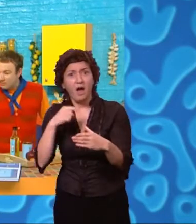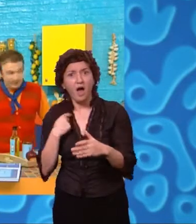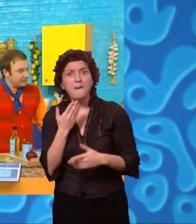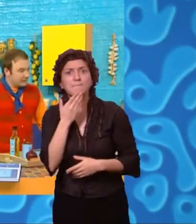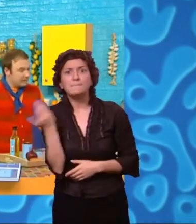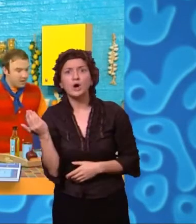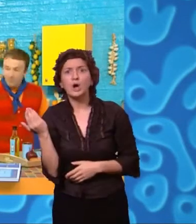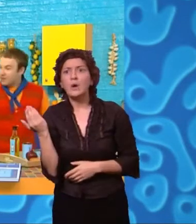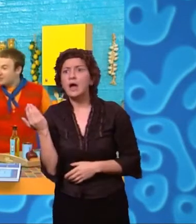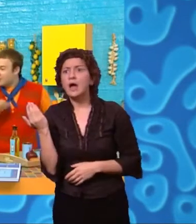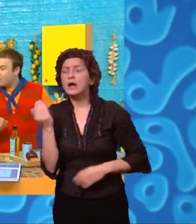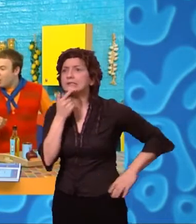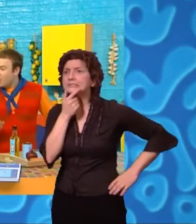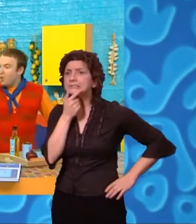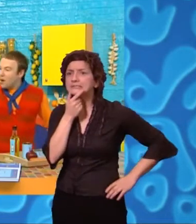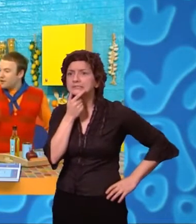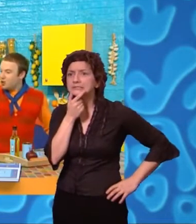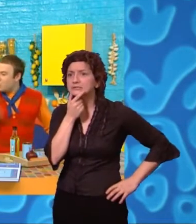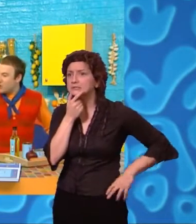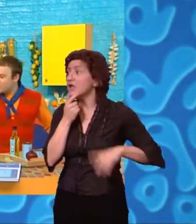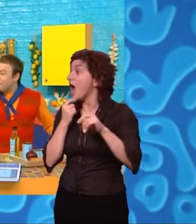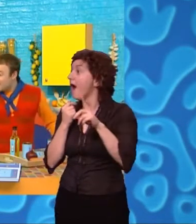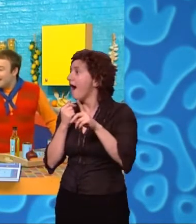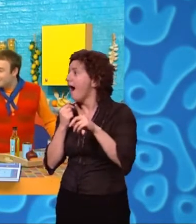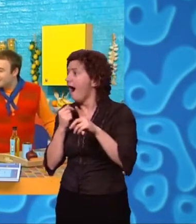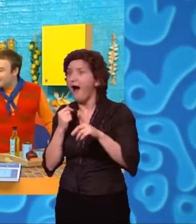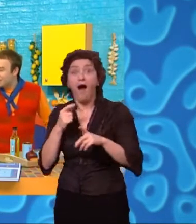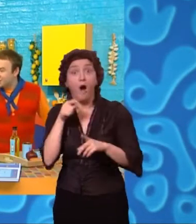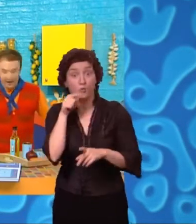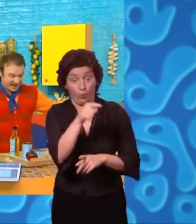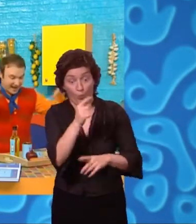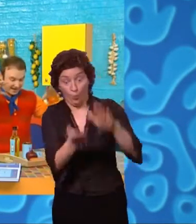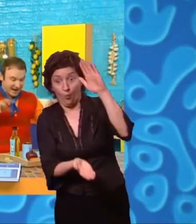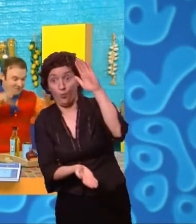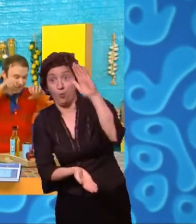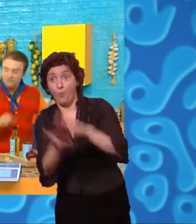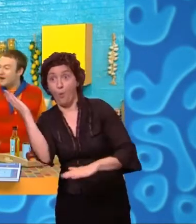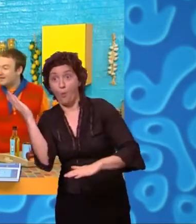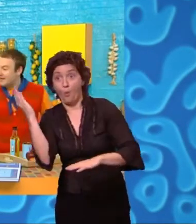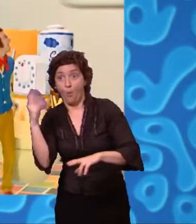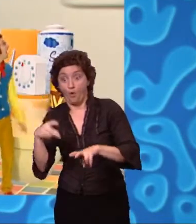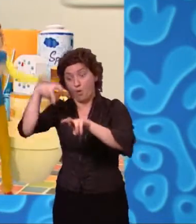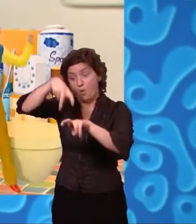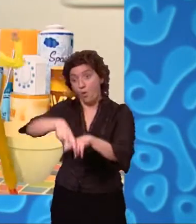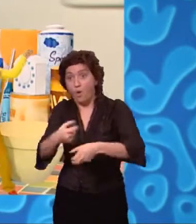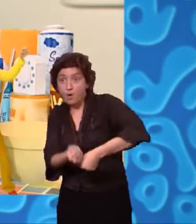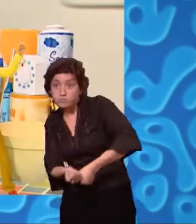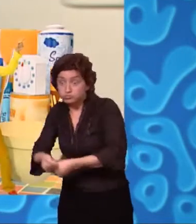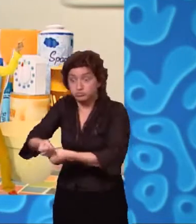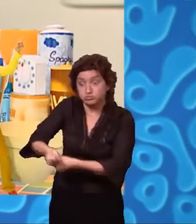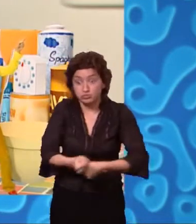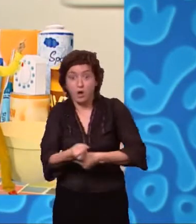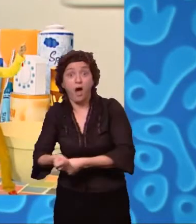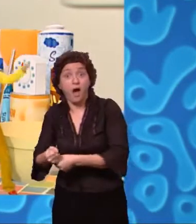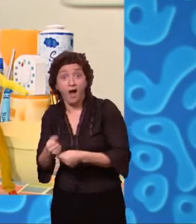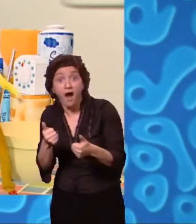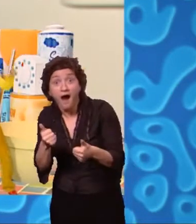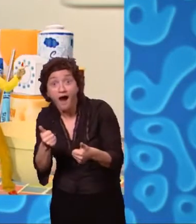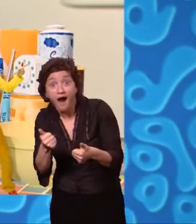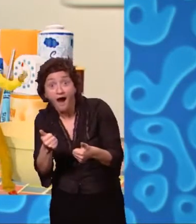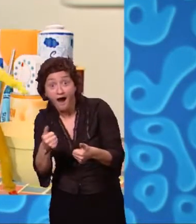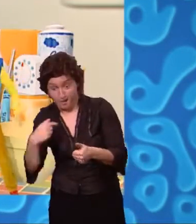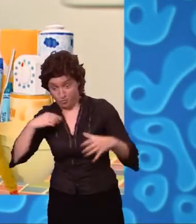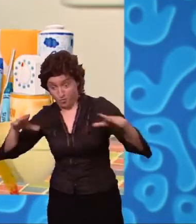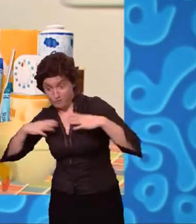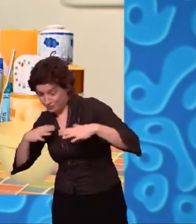dear. But I'll tell you what, why don't you whiz off and get some, little cook, and I'll get everything ready. That's a great idea, Ben. See